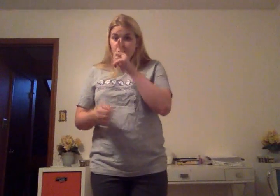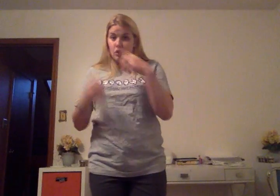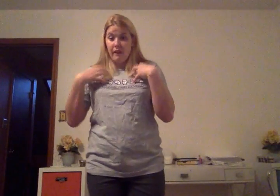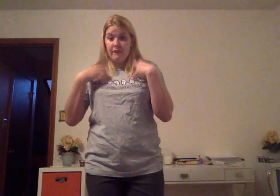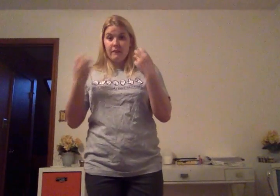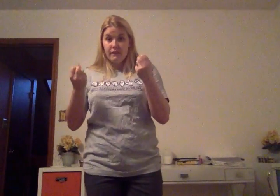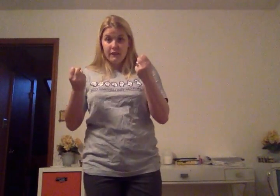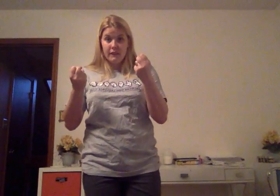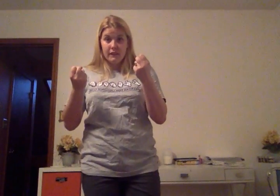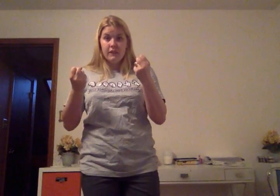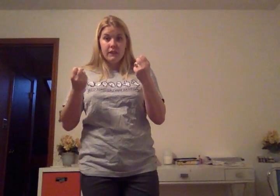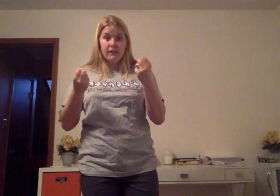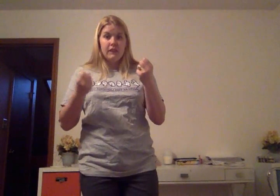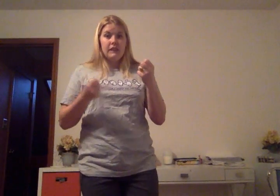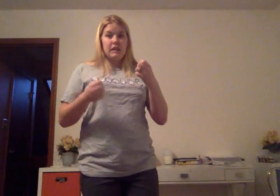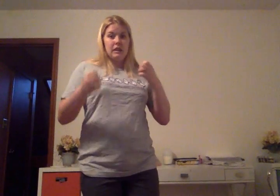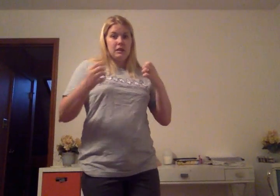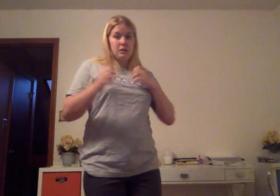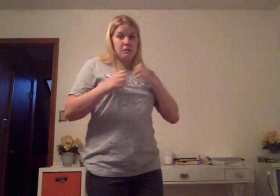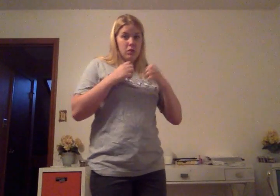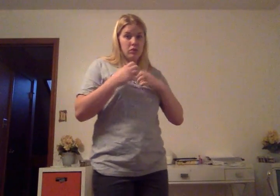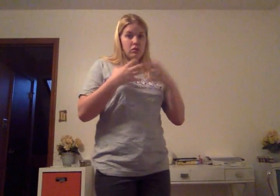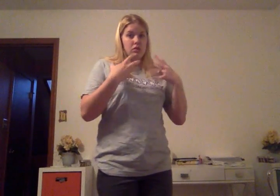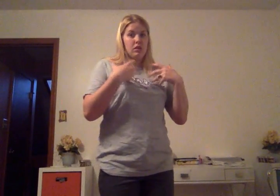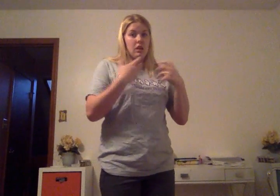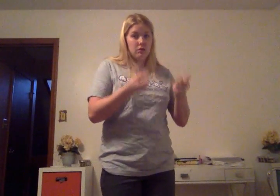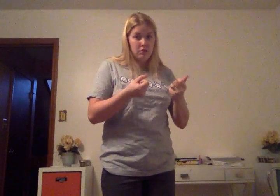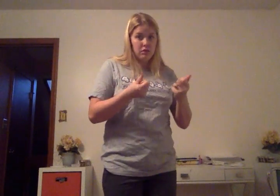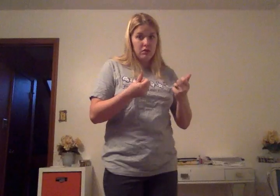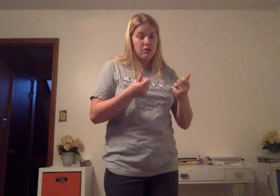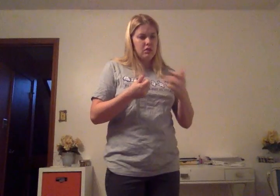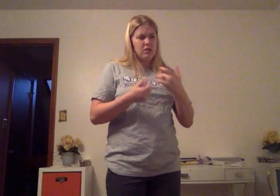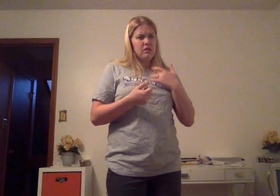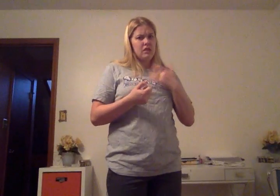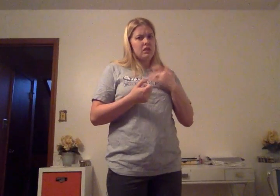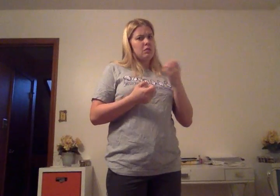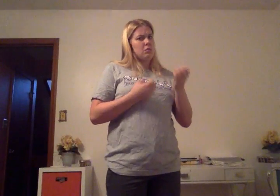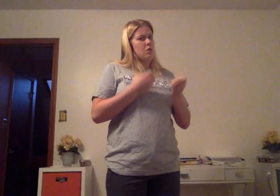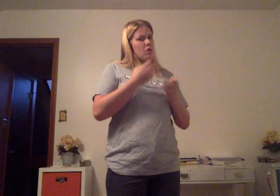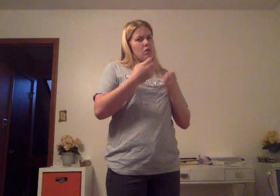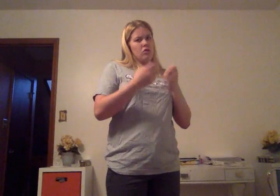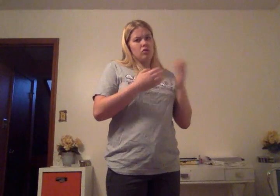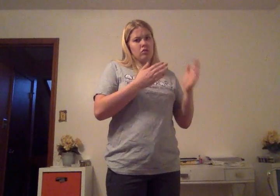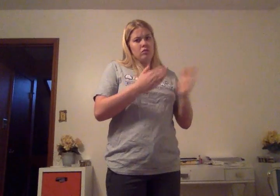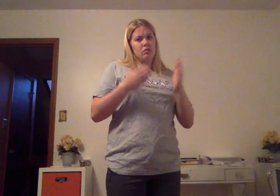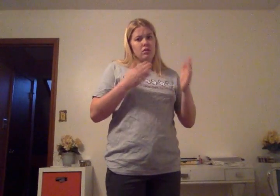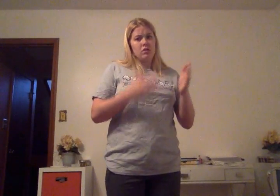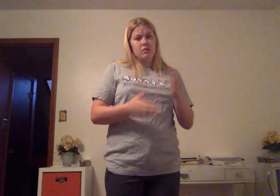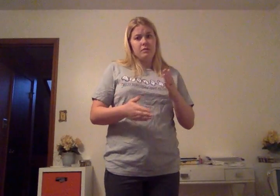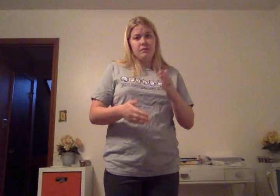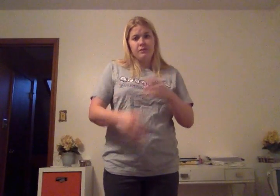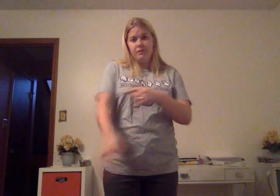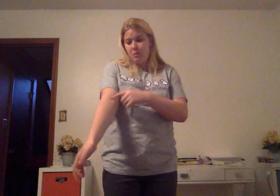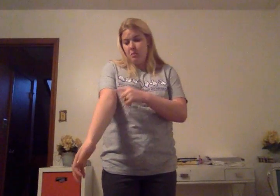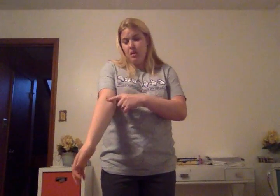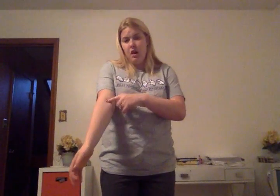but mentally and emotionally healthy, because it is a very emotional process. Lots of blood work. I remember the first